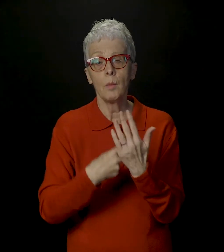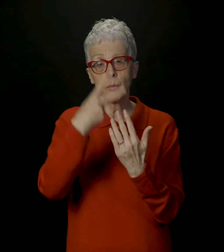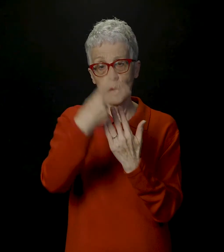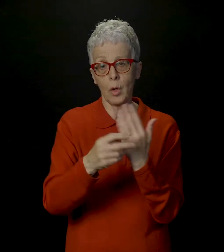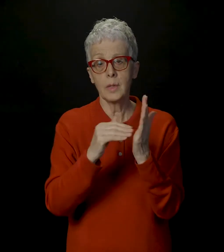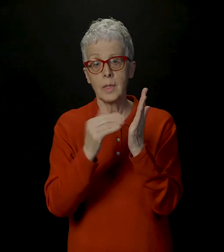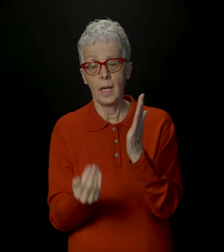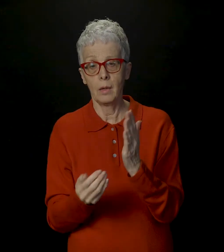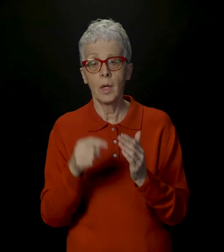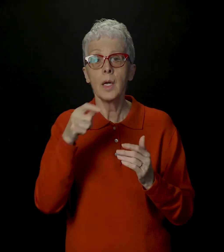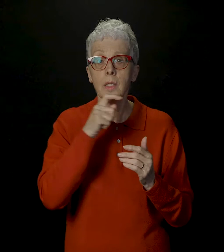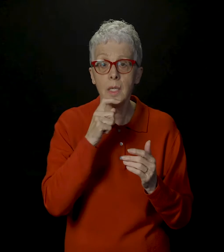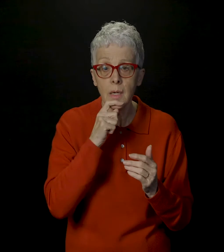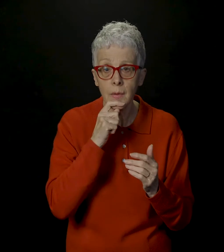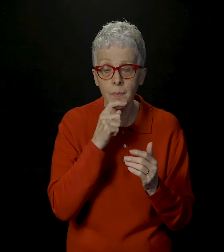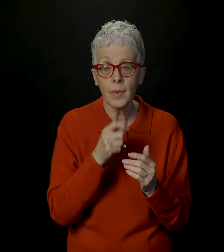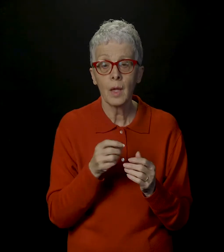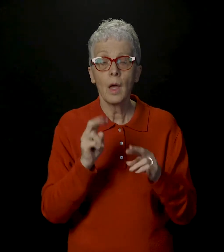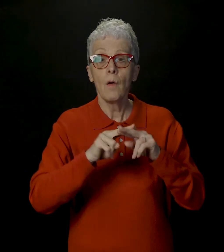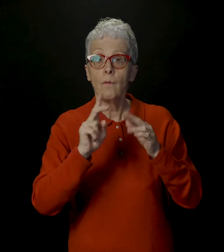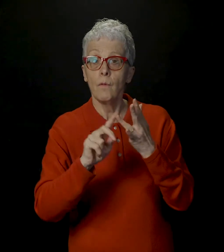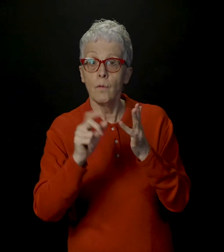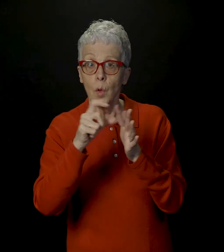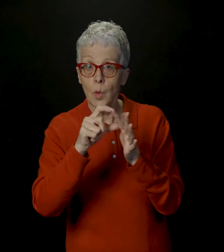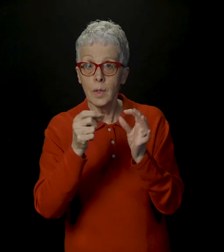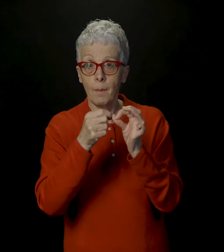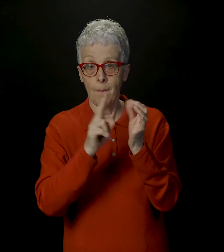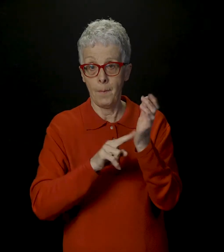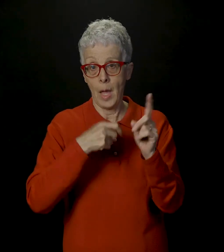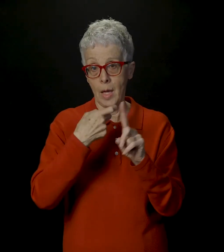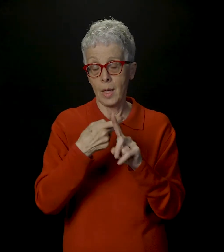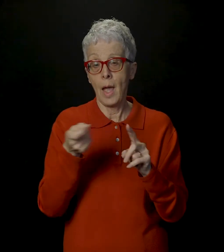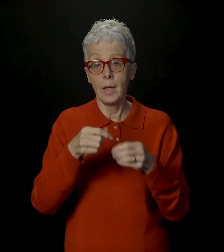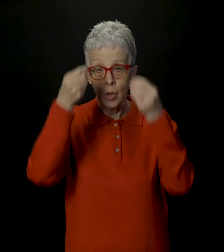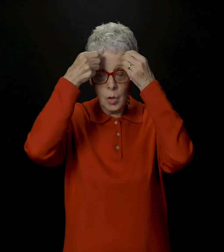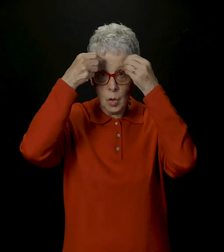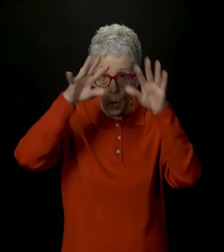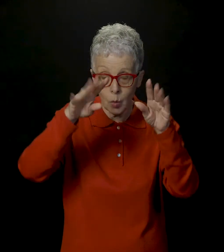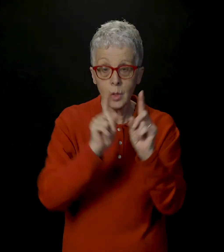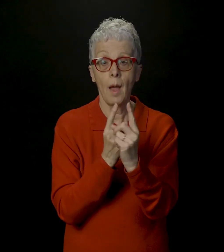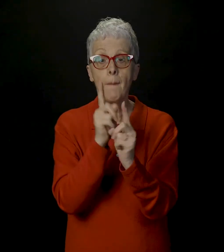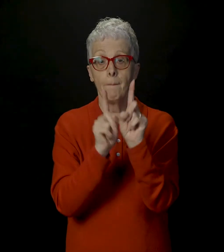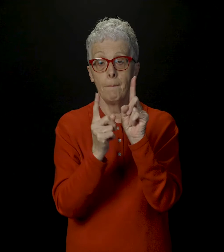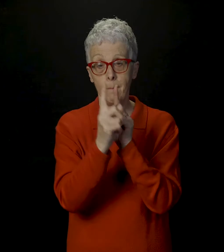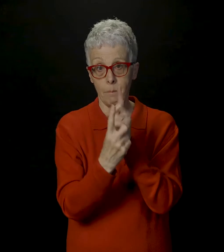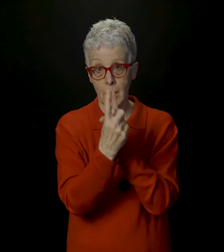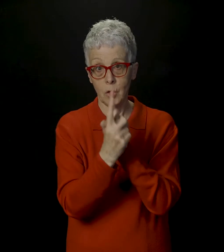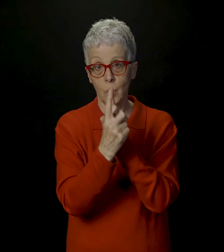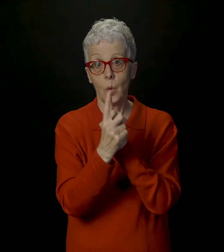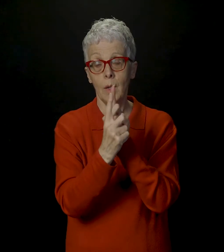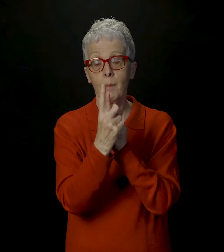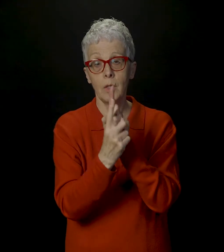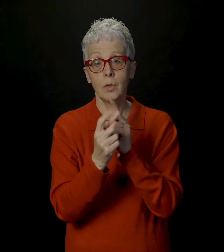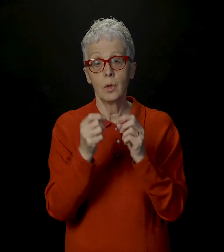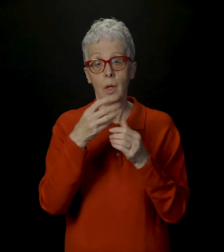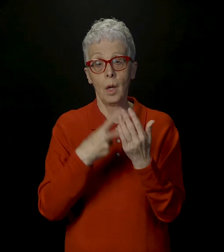We have our community meal And our community food bank And we also have our coach mentoring program Which Lee's going to tell you a bit more